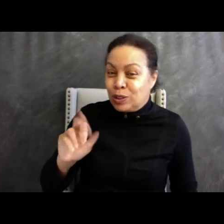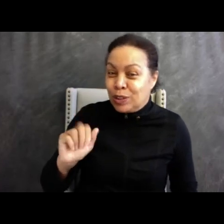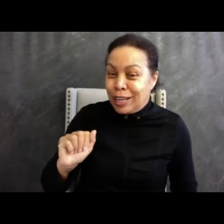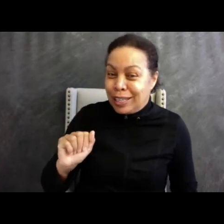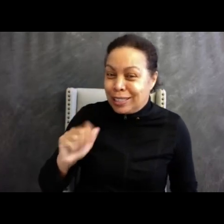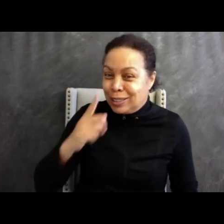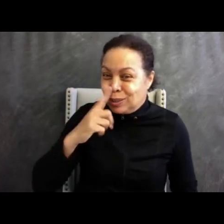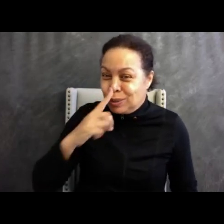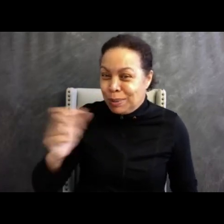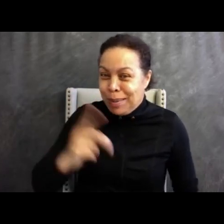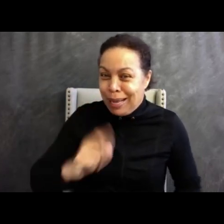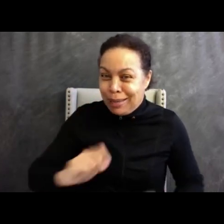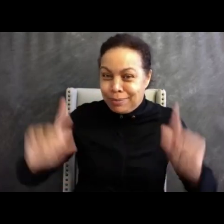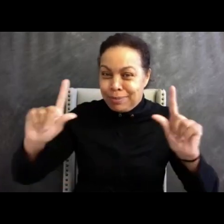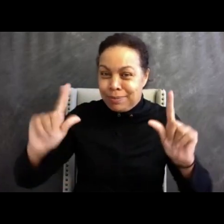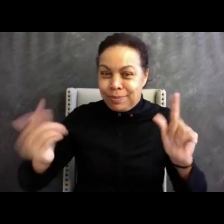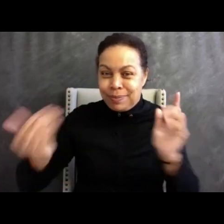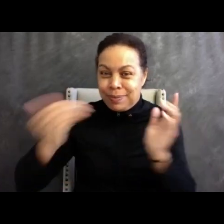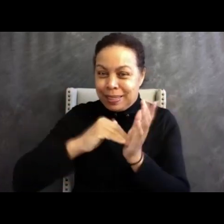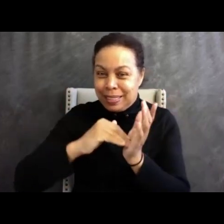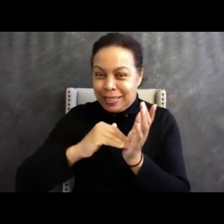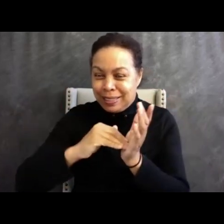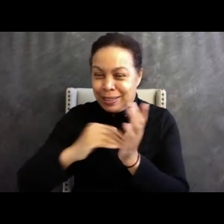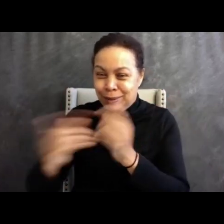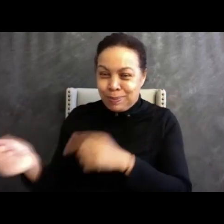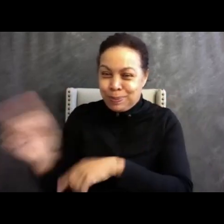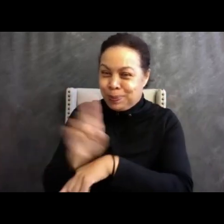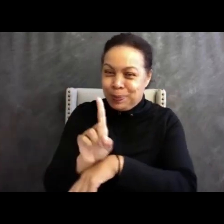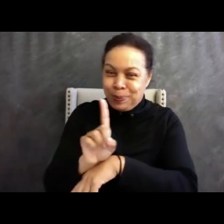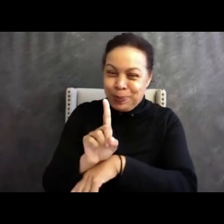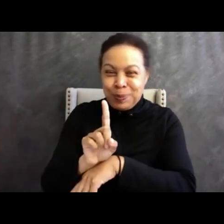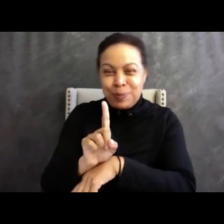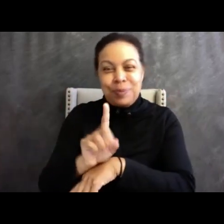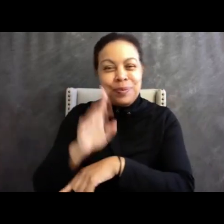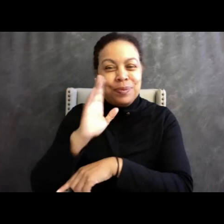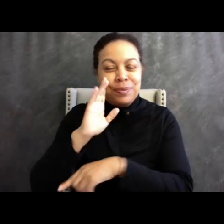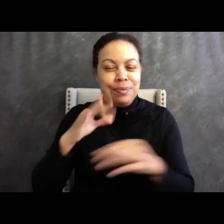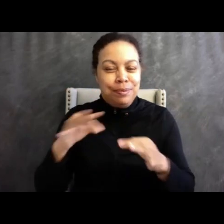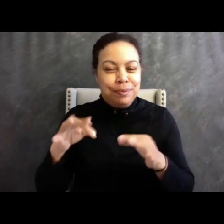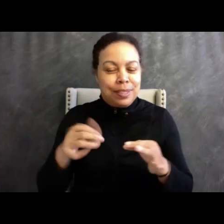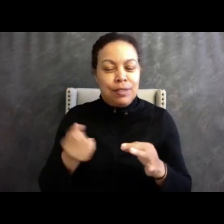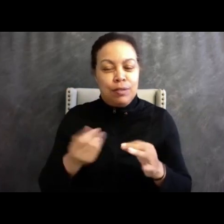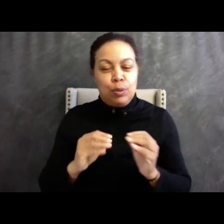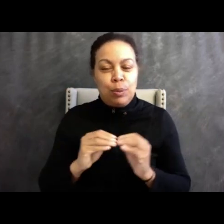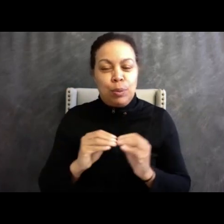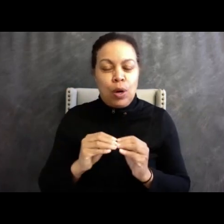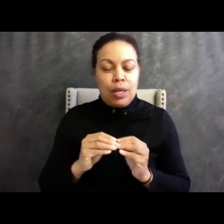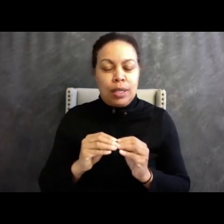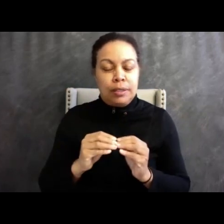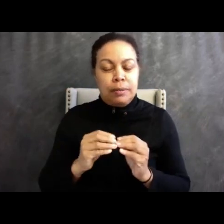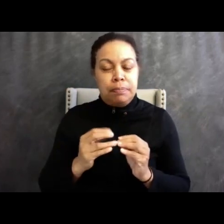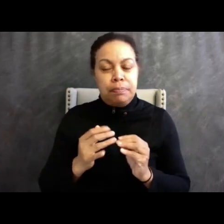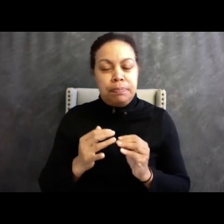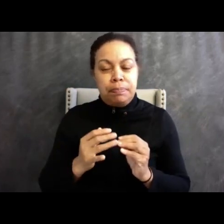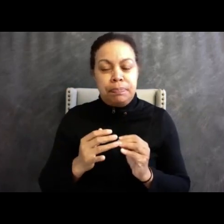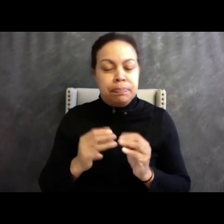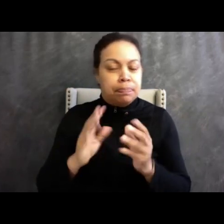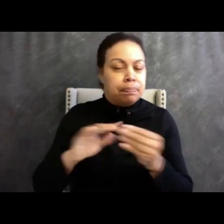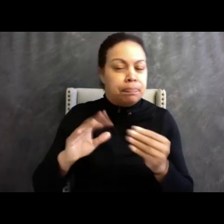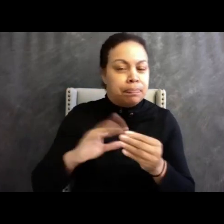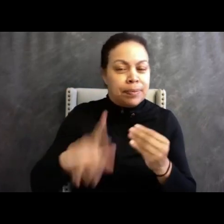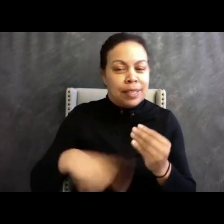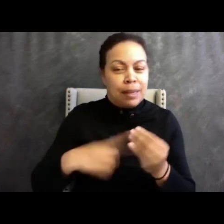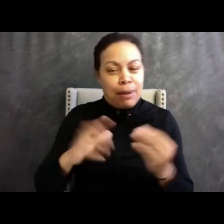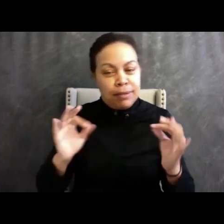our virtual stage just for a few more minutes, just to talk about the